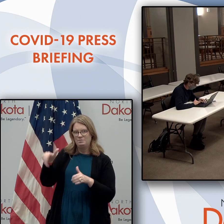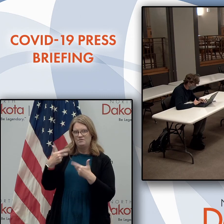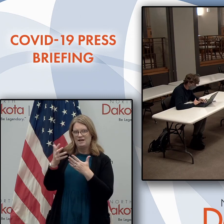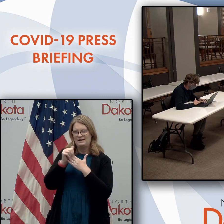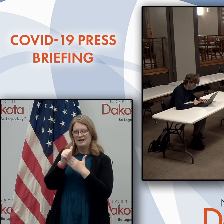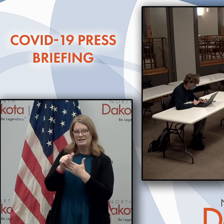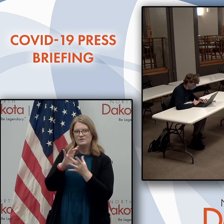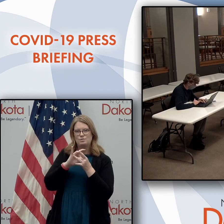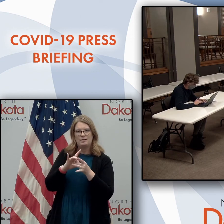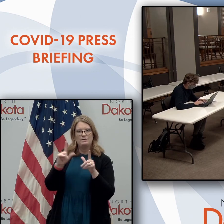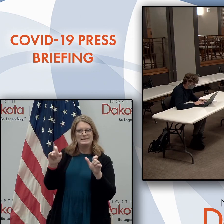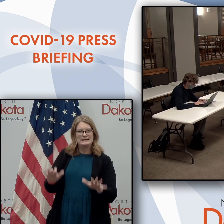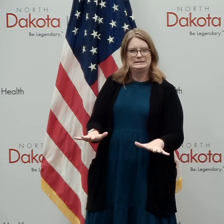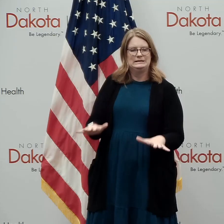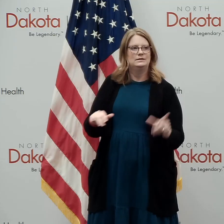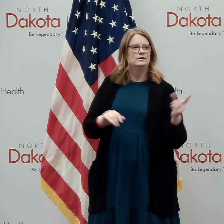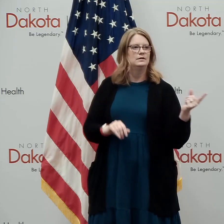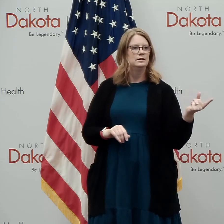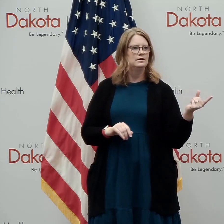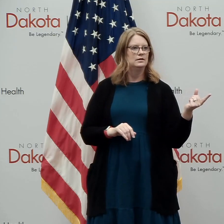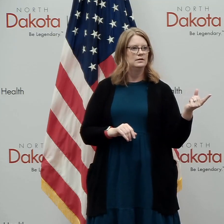test?